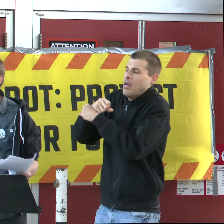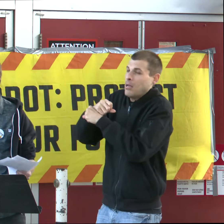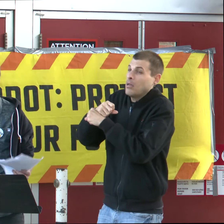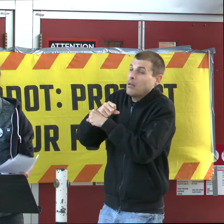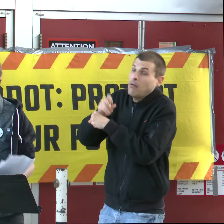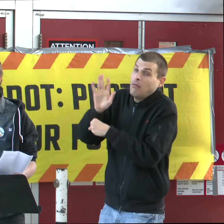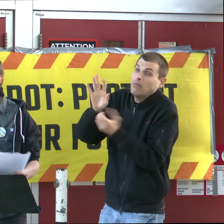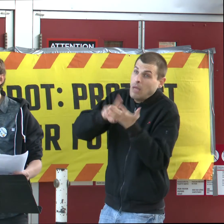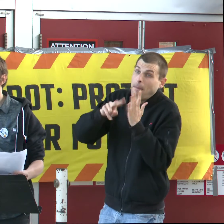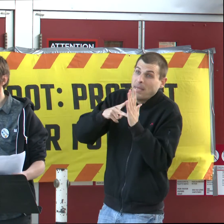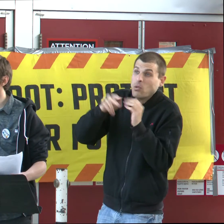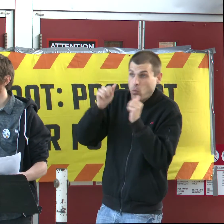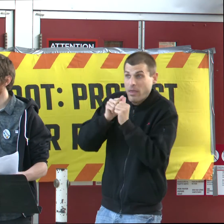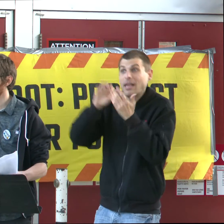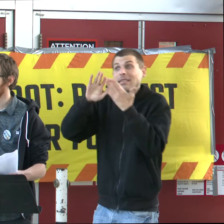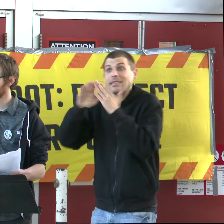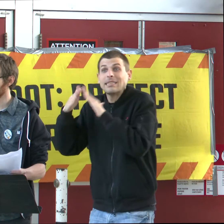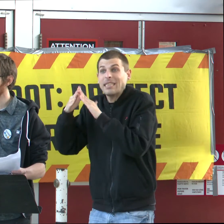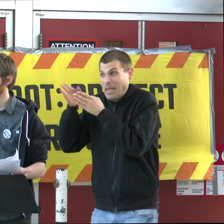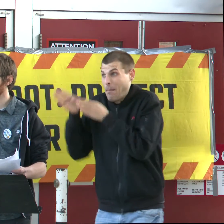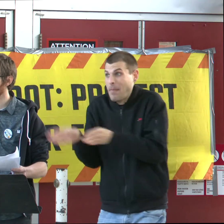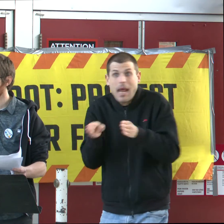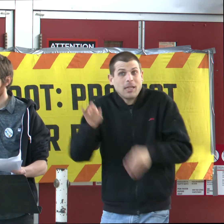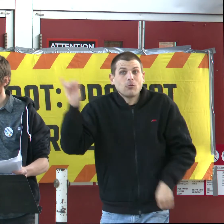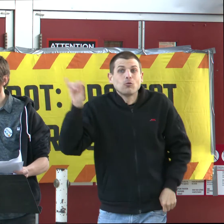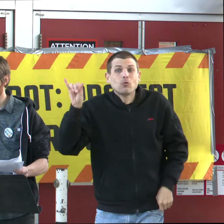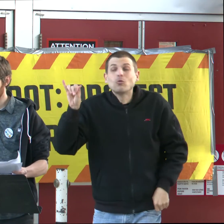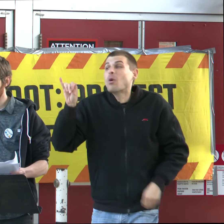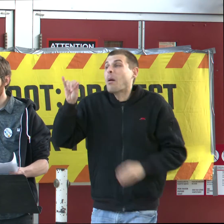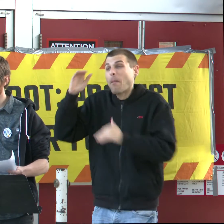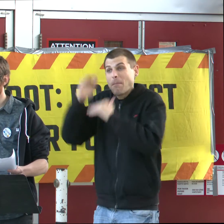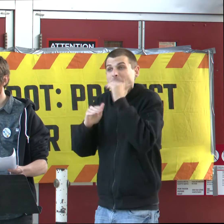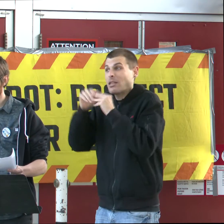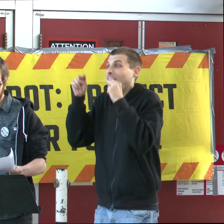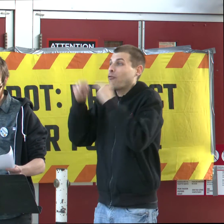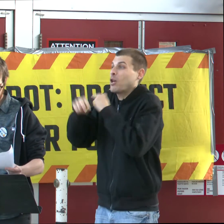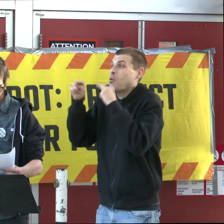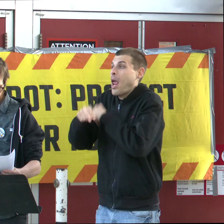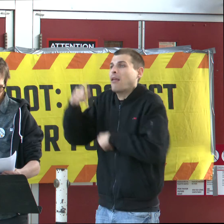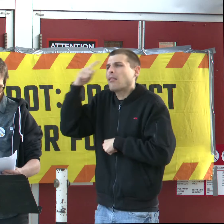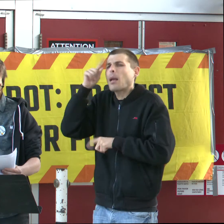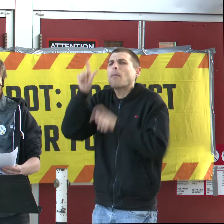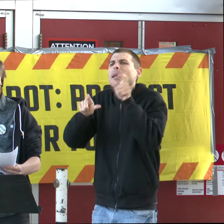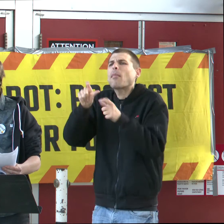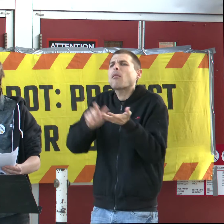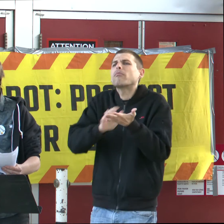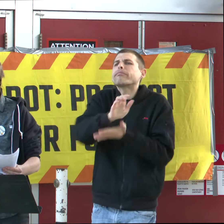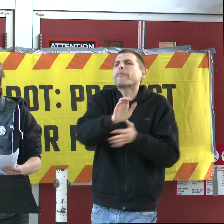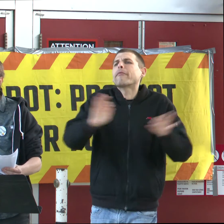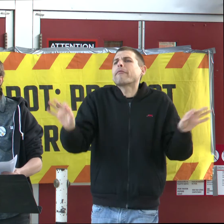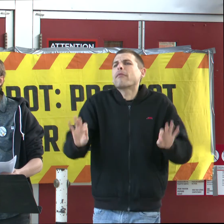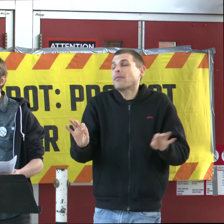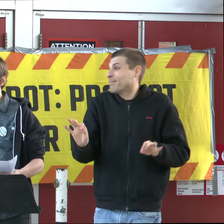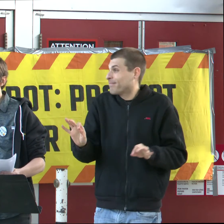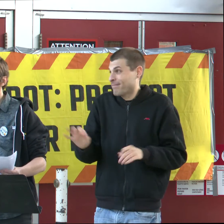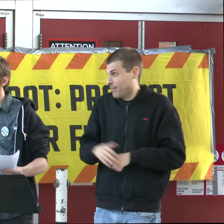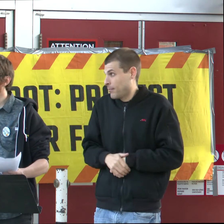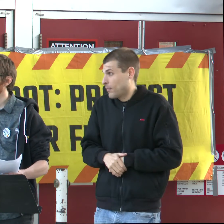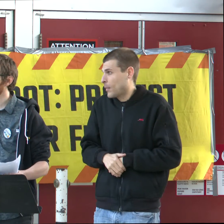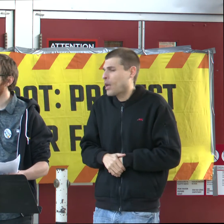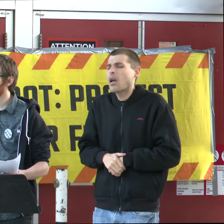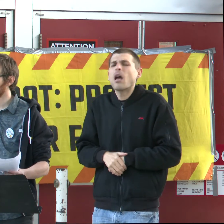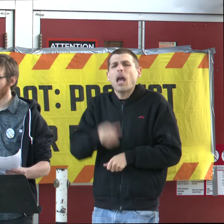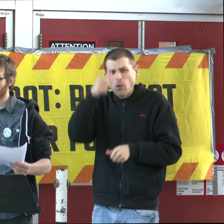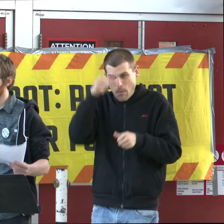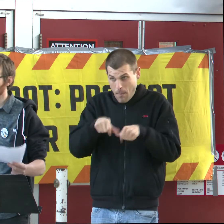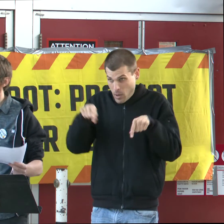decisions, in notions that some communities are disposable because the freeway was already there. I'll also point out, of course, that this